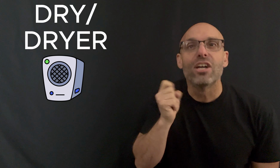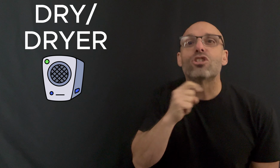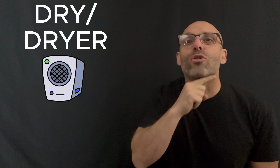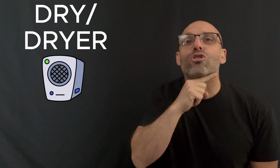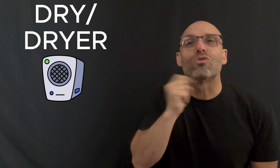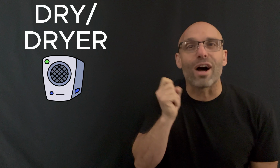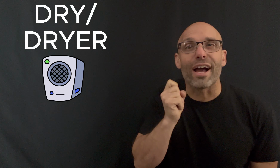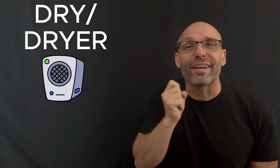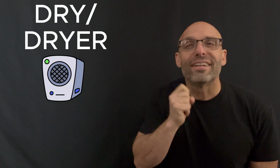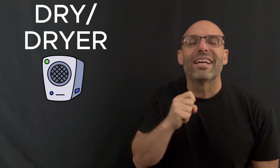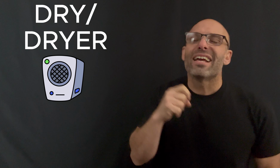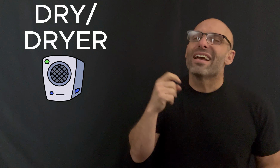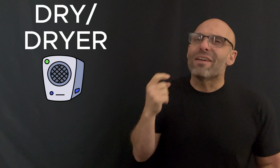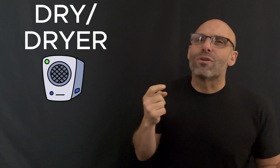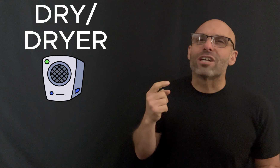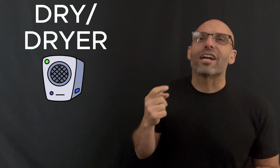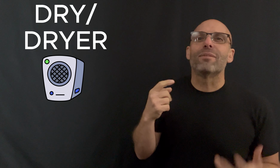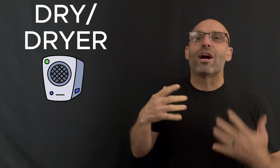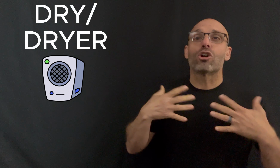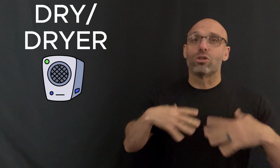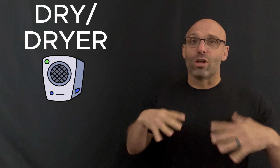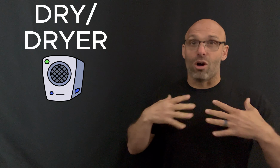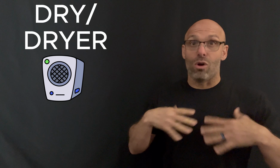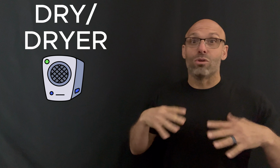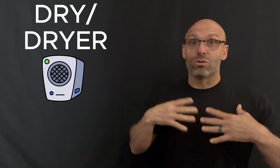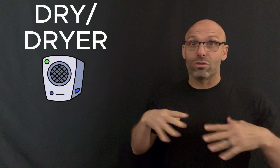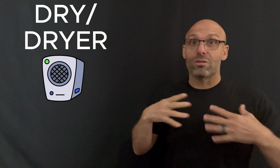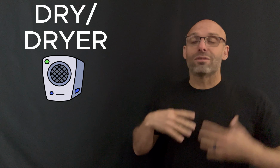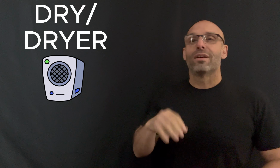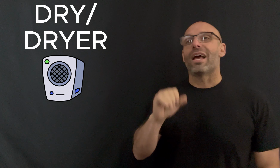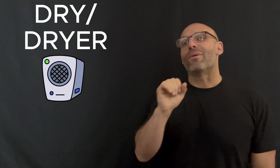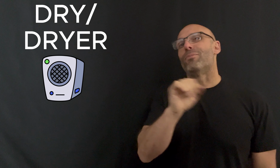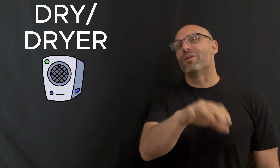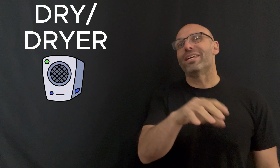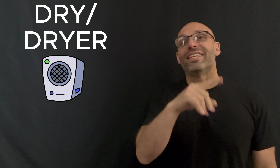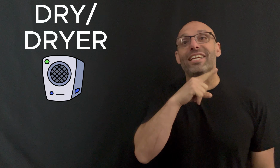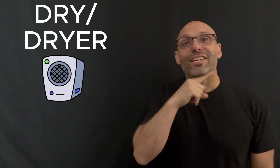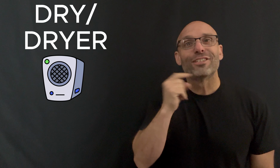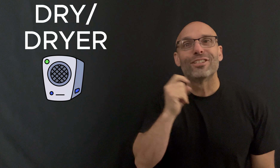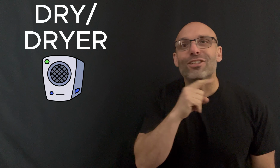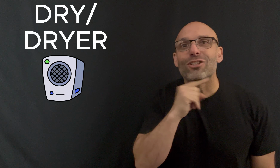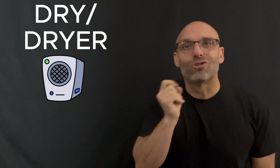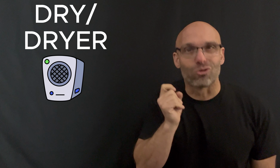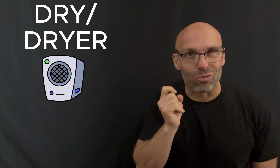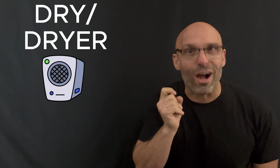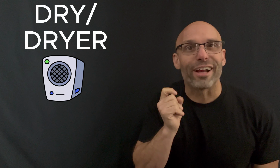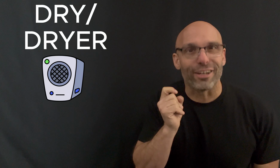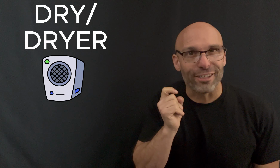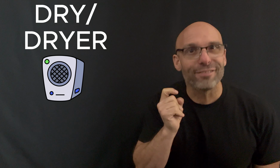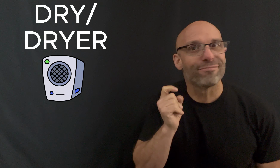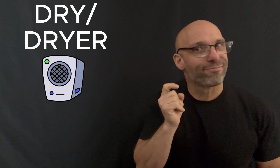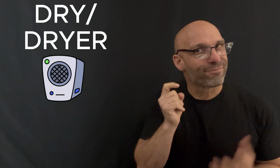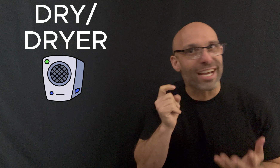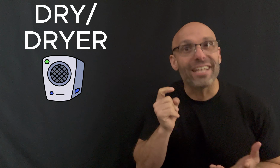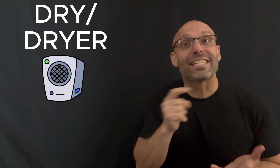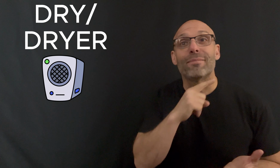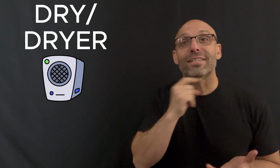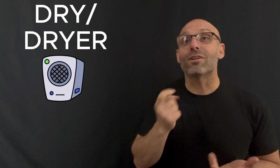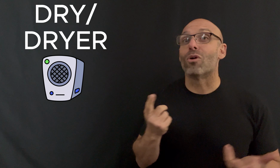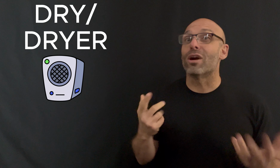So dry. If we're talking about clothes and we put them in the dryer, okay, same thing. Or